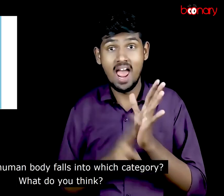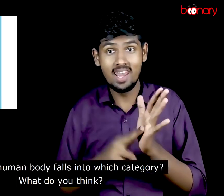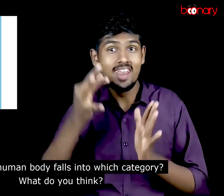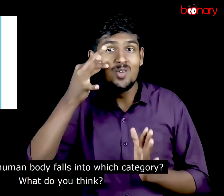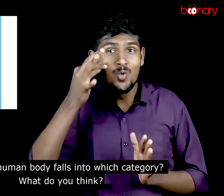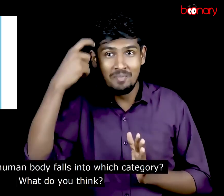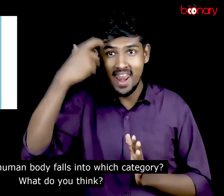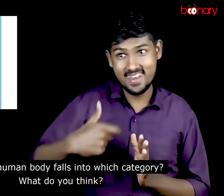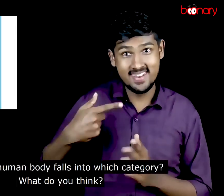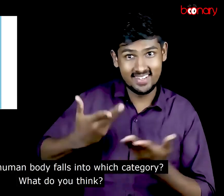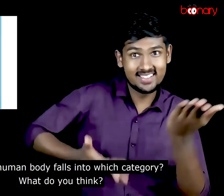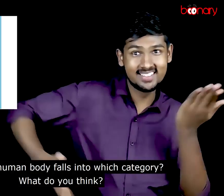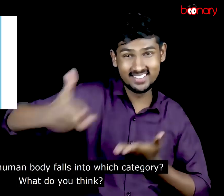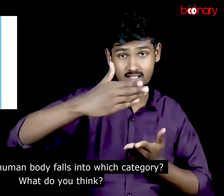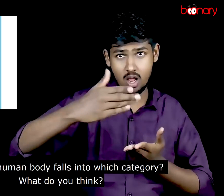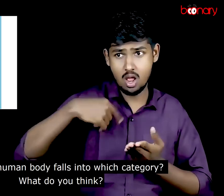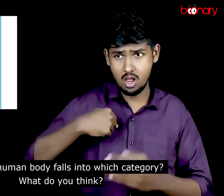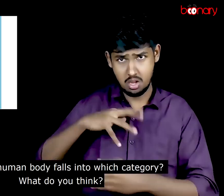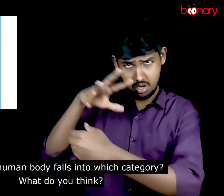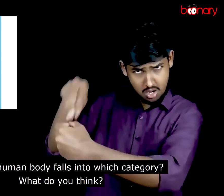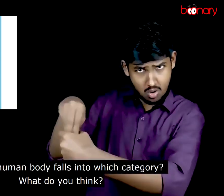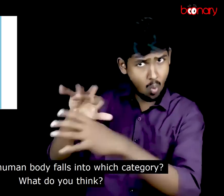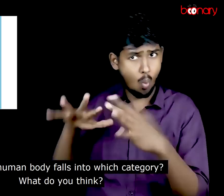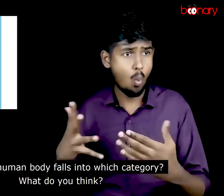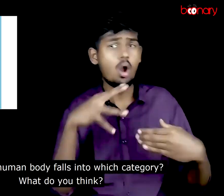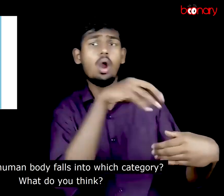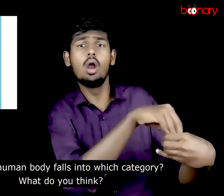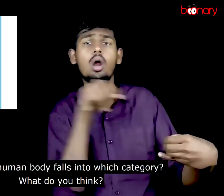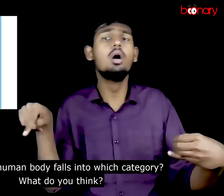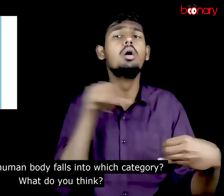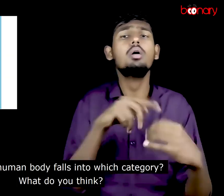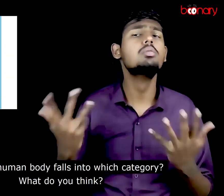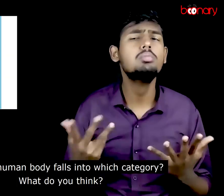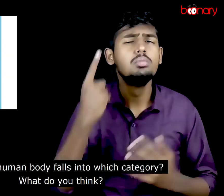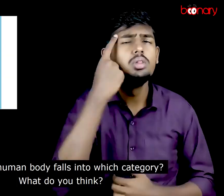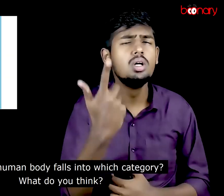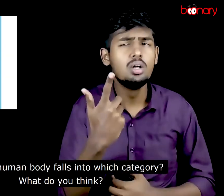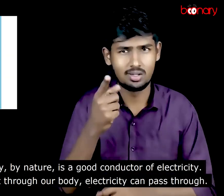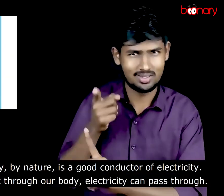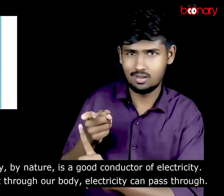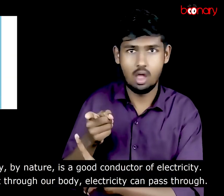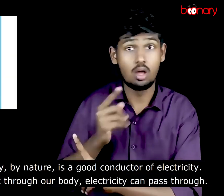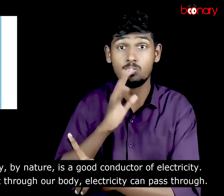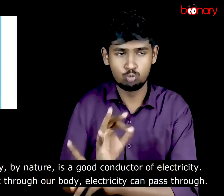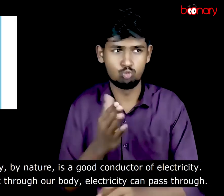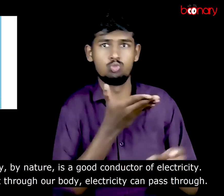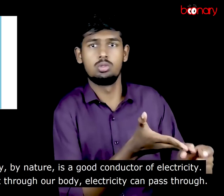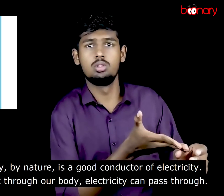body falls into which category? What do you think? The human body by